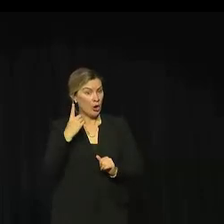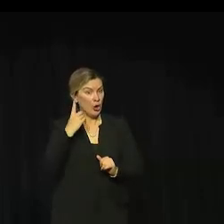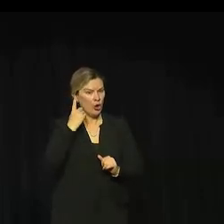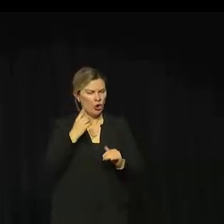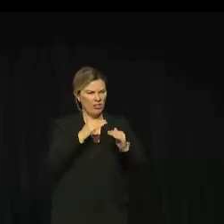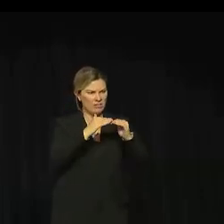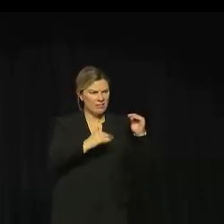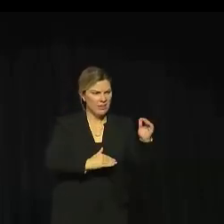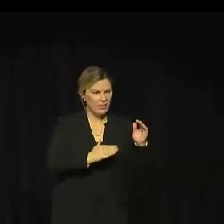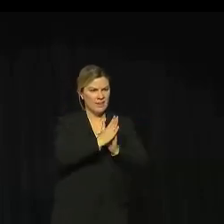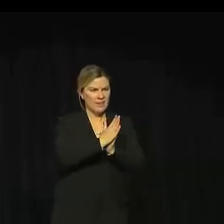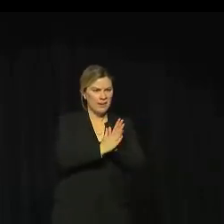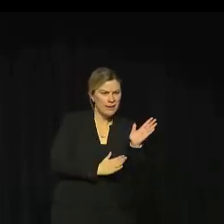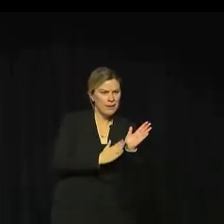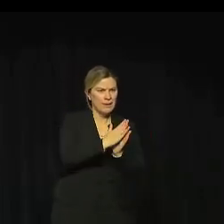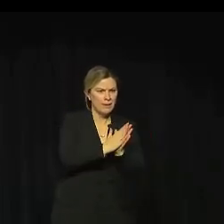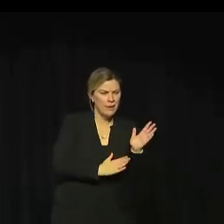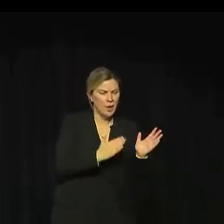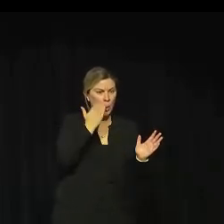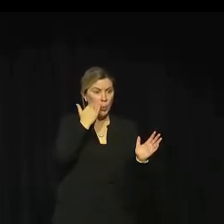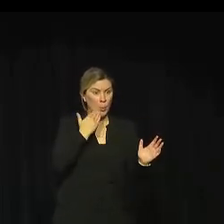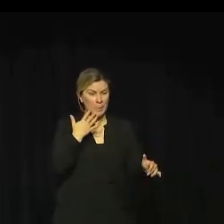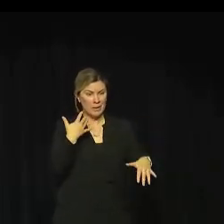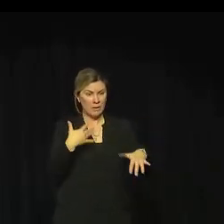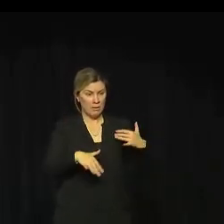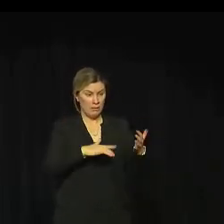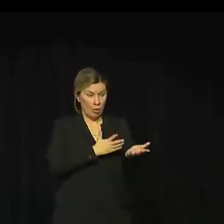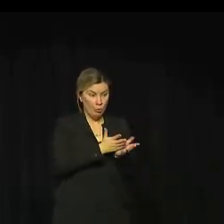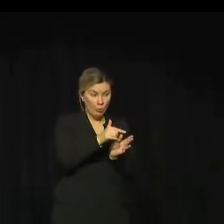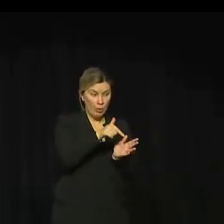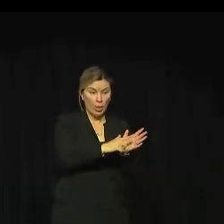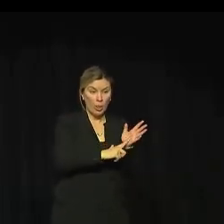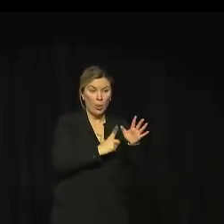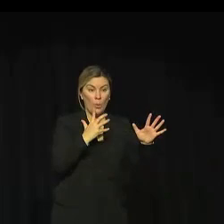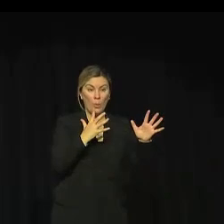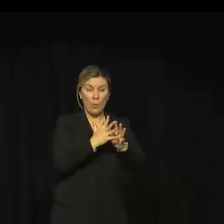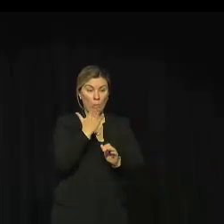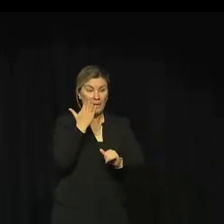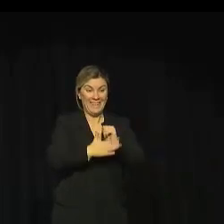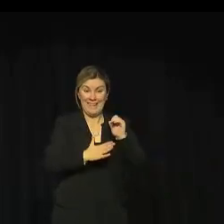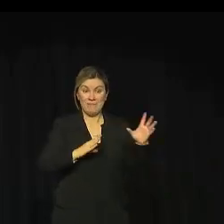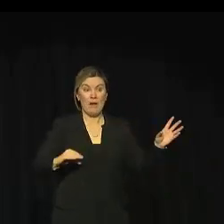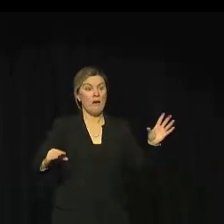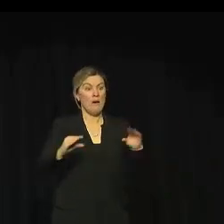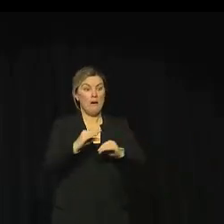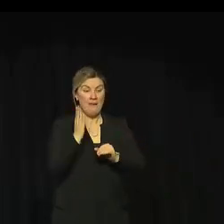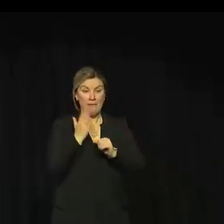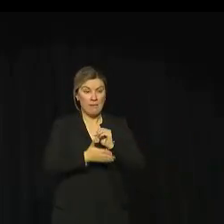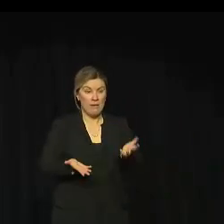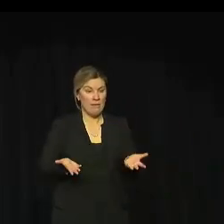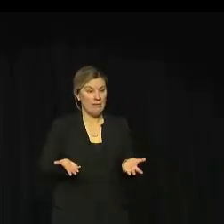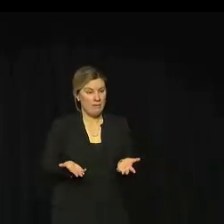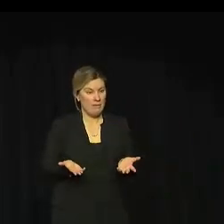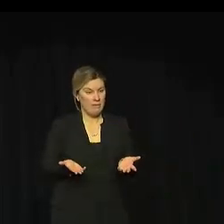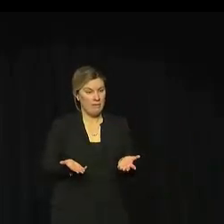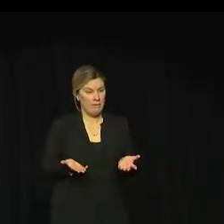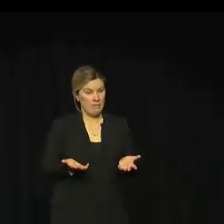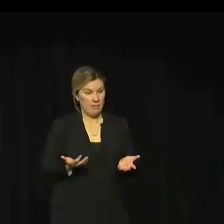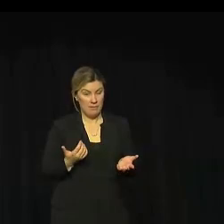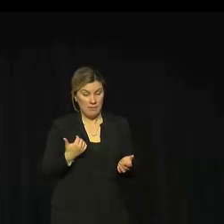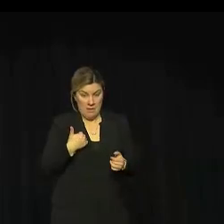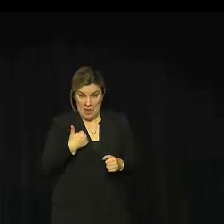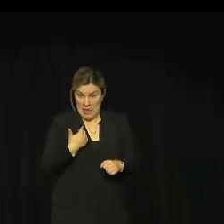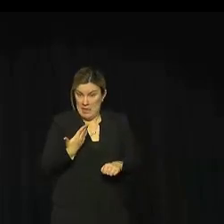women suffered in the law. No one talked about it. I never heard a